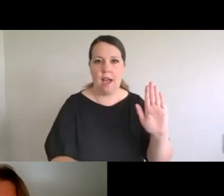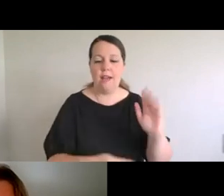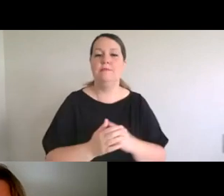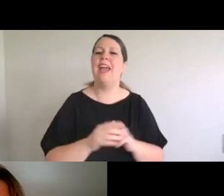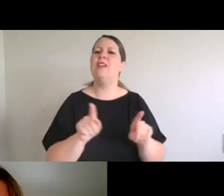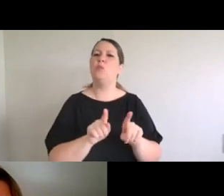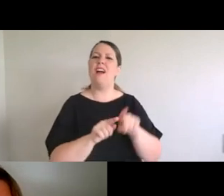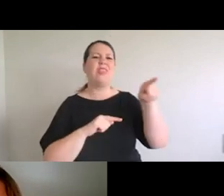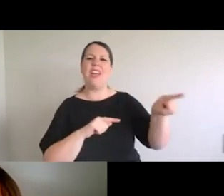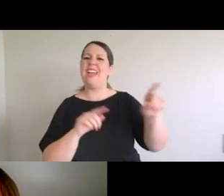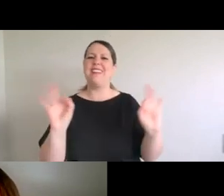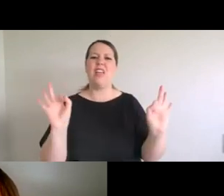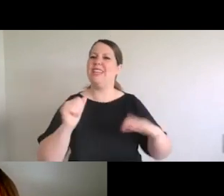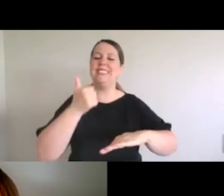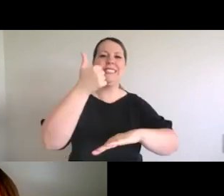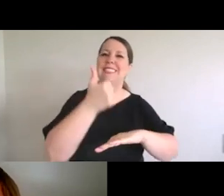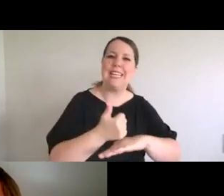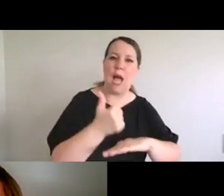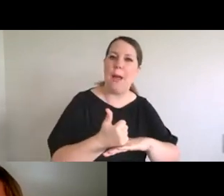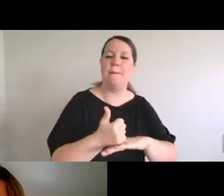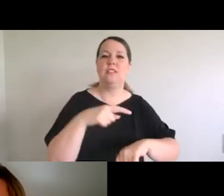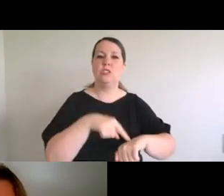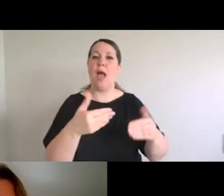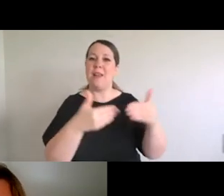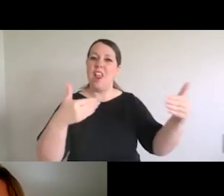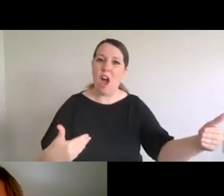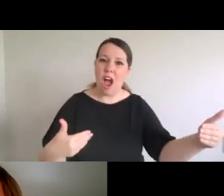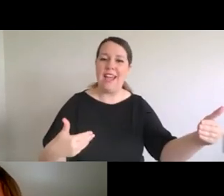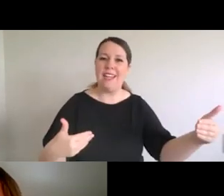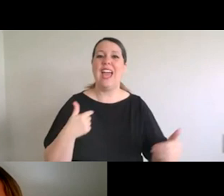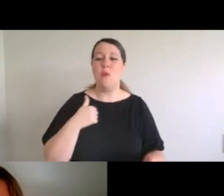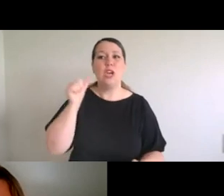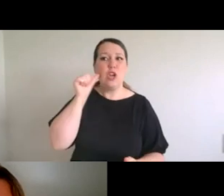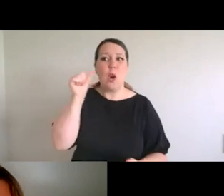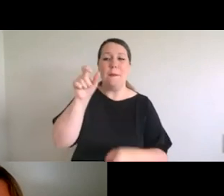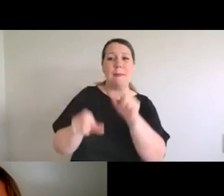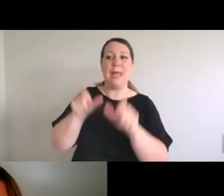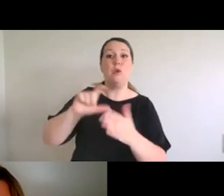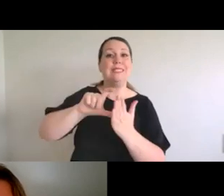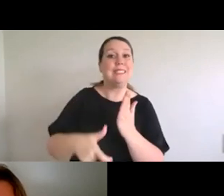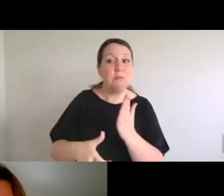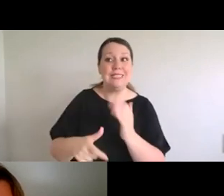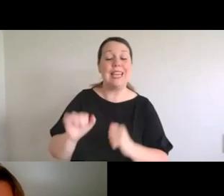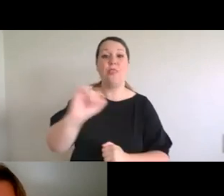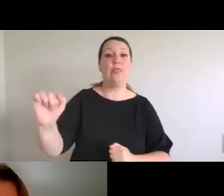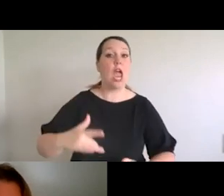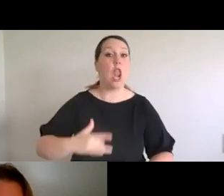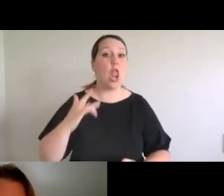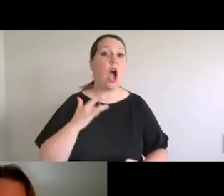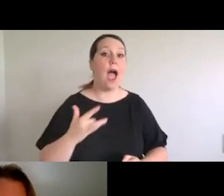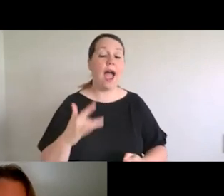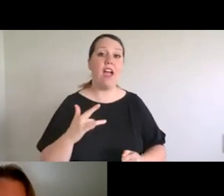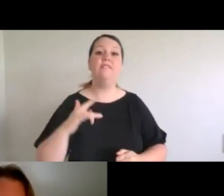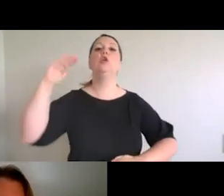that people with disabilities have a shorter lifespan. And I guess I really want to be here to see this, fully accessible New